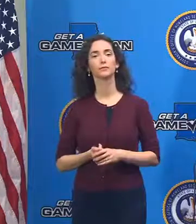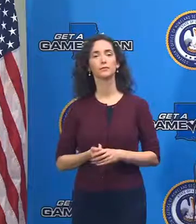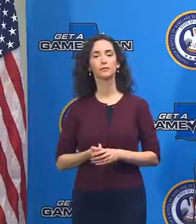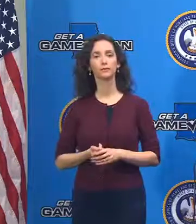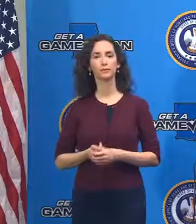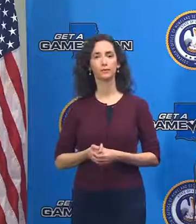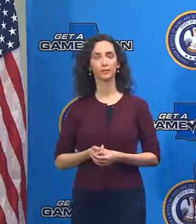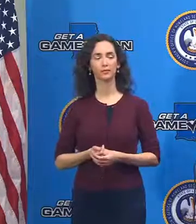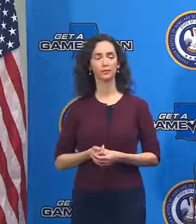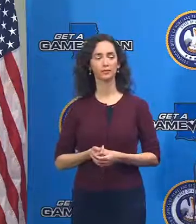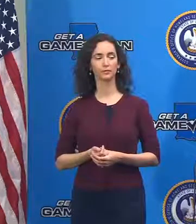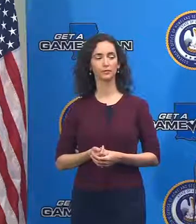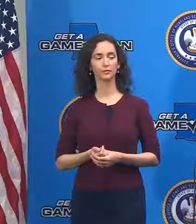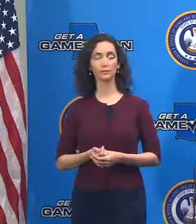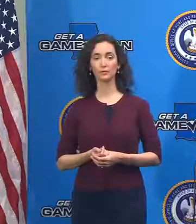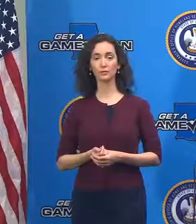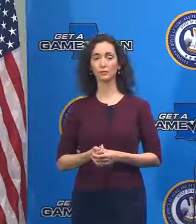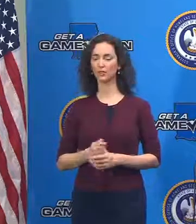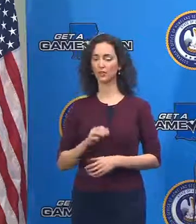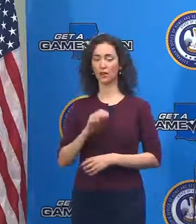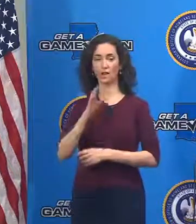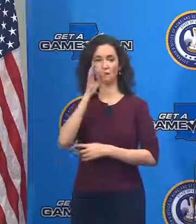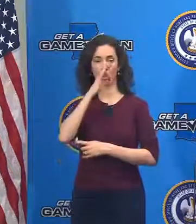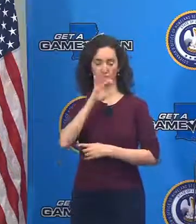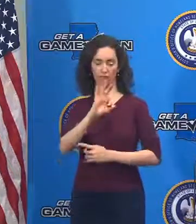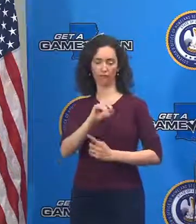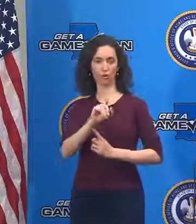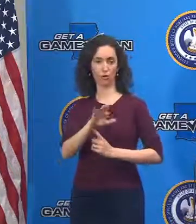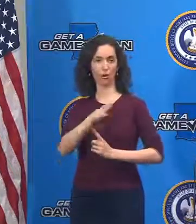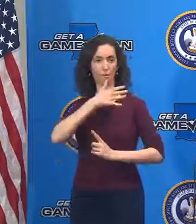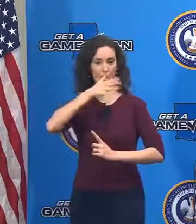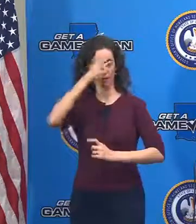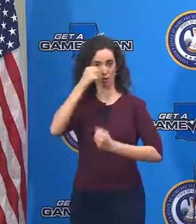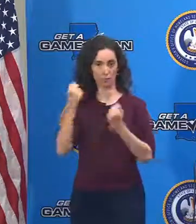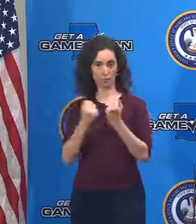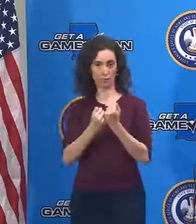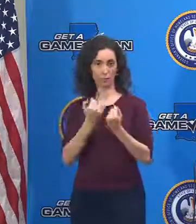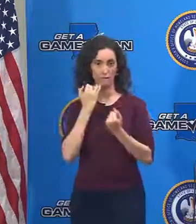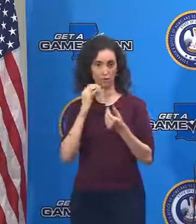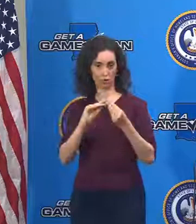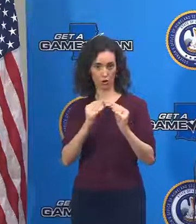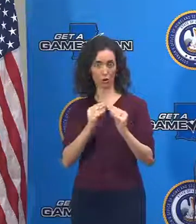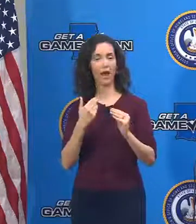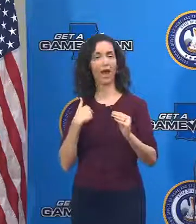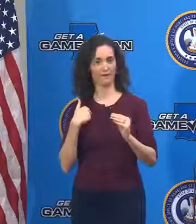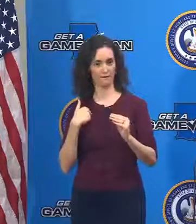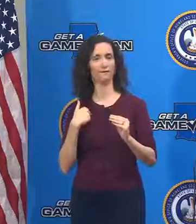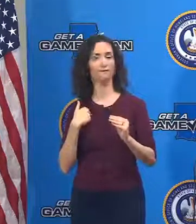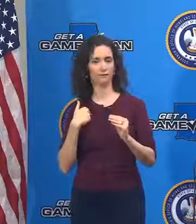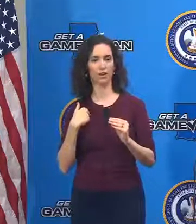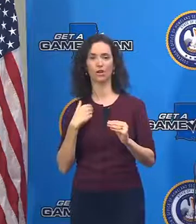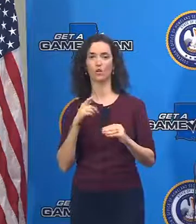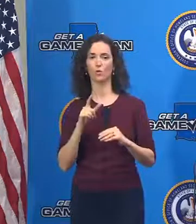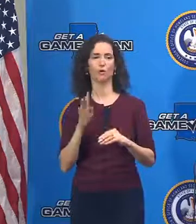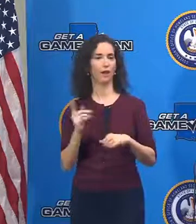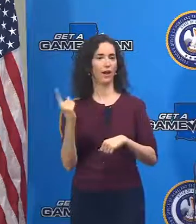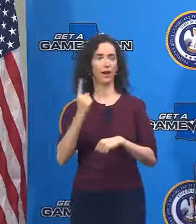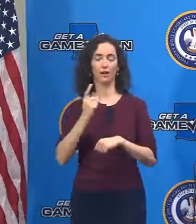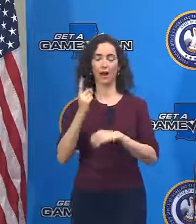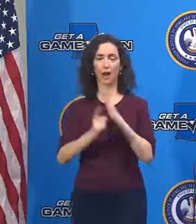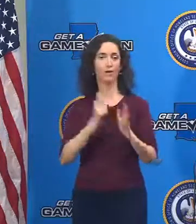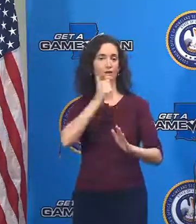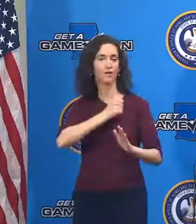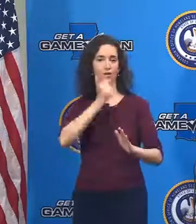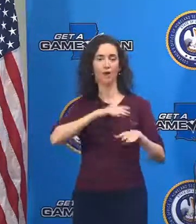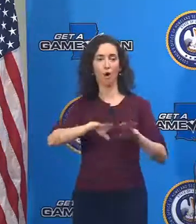We started a foster parent support line that is up and running 24/7, so foster parents can reach out to that. And we